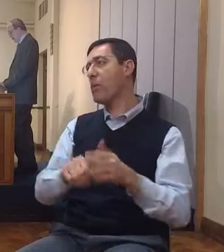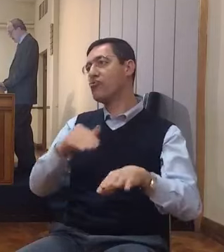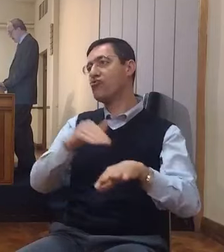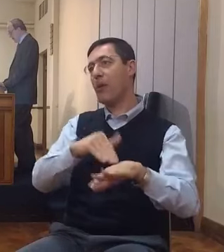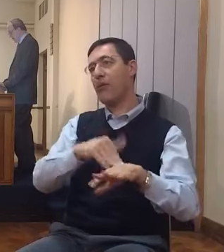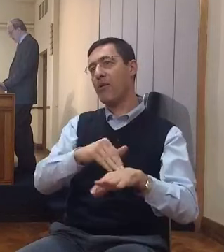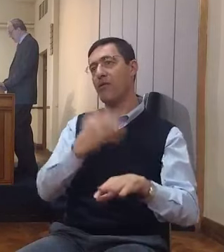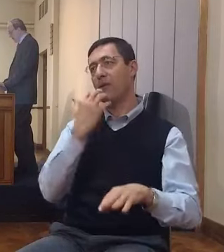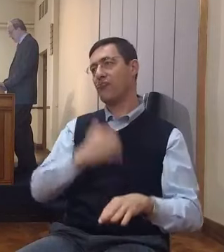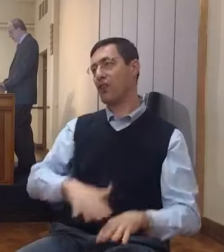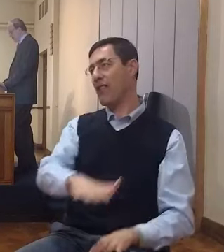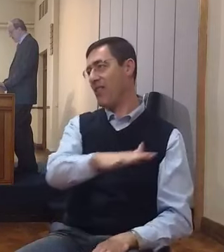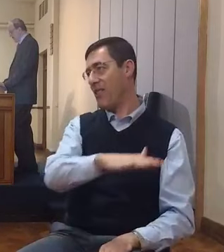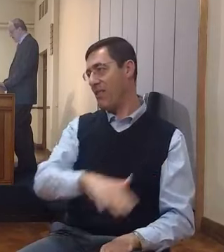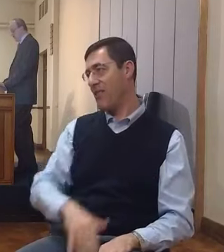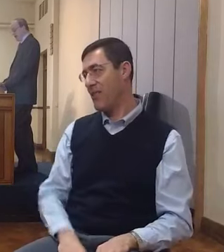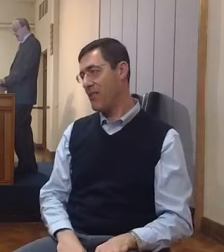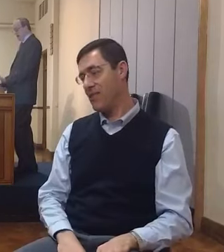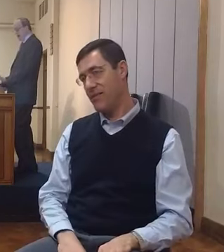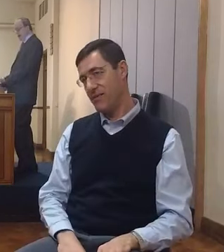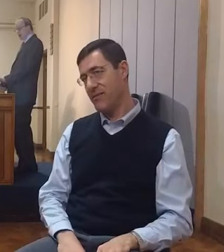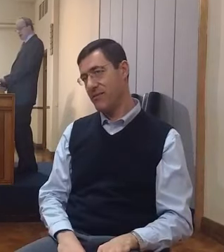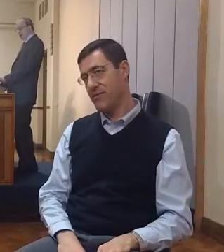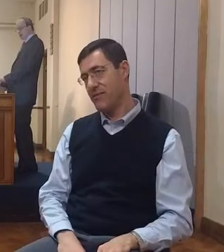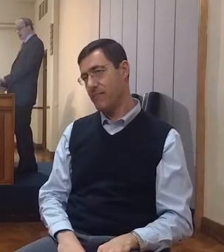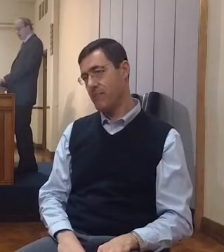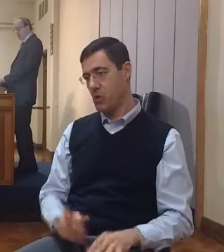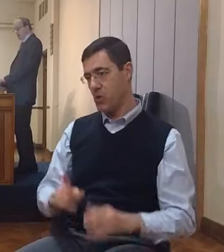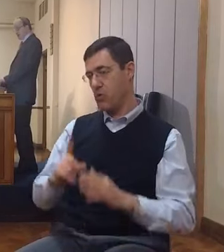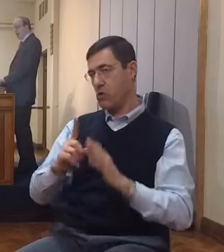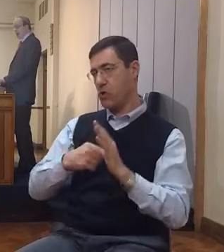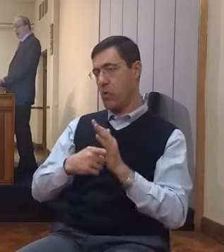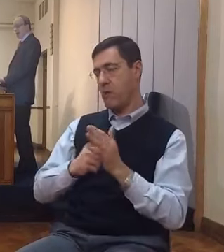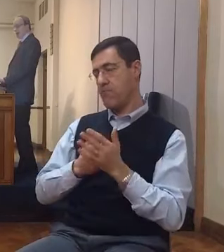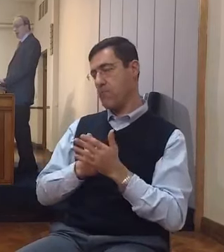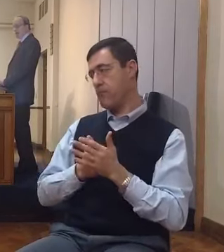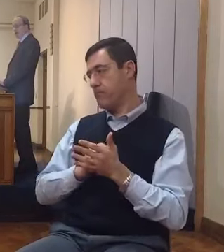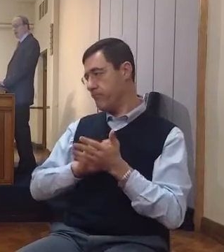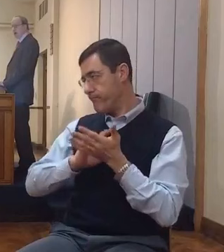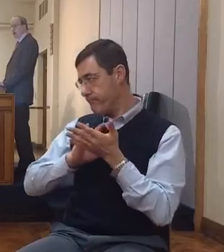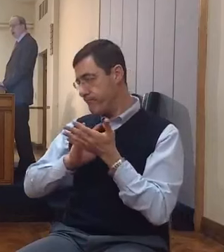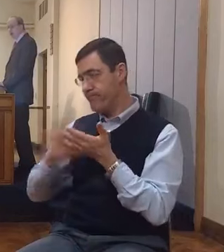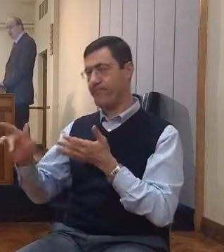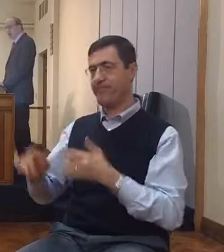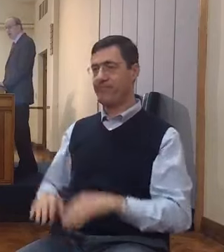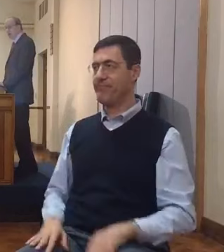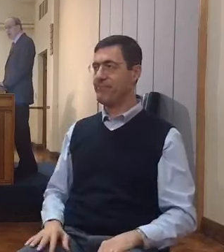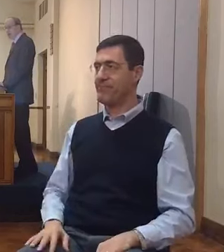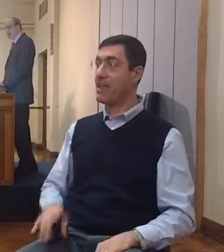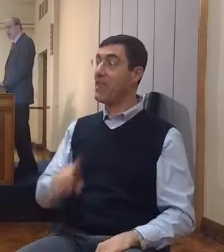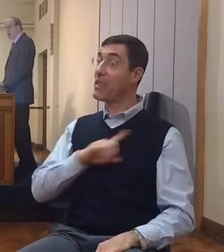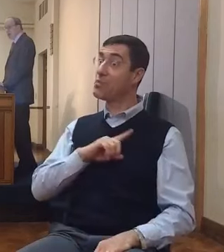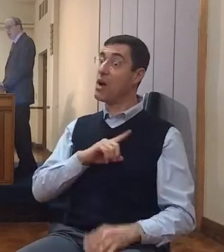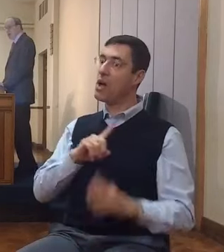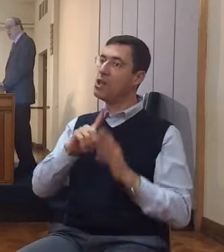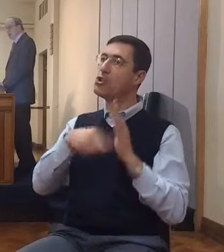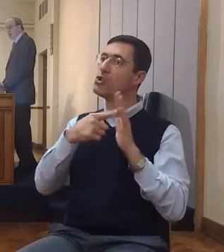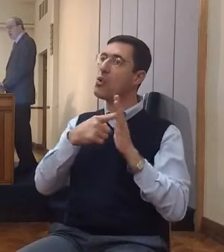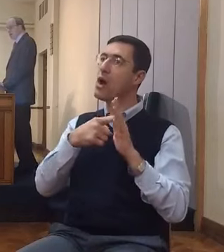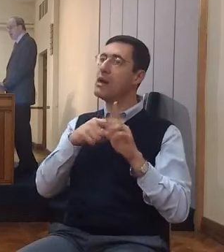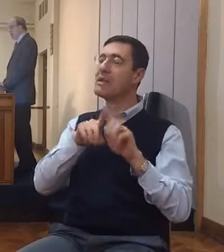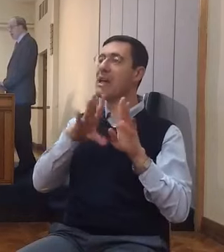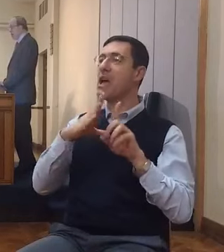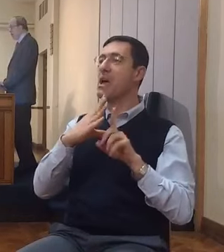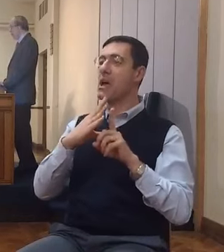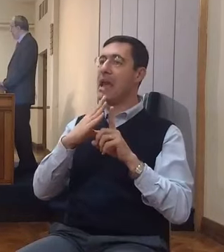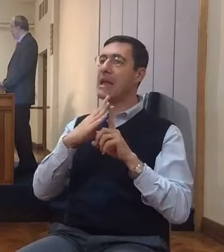final reward comes through that. And that's where Joshua is a type of Christ also.